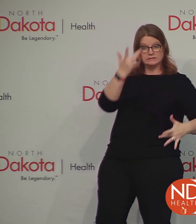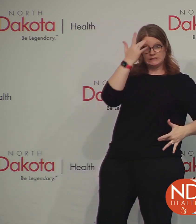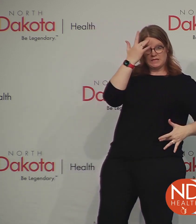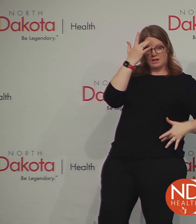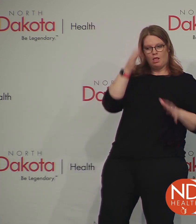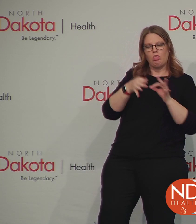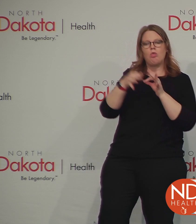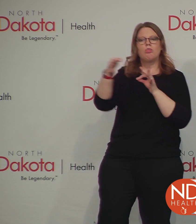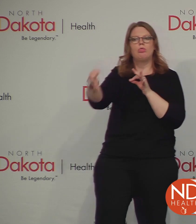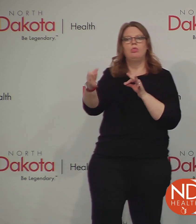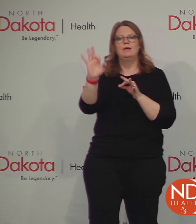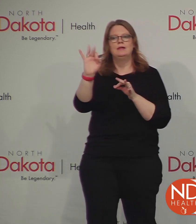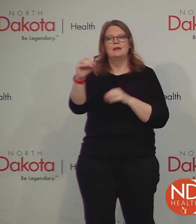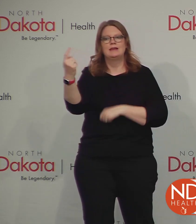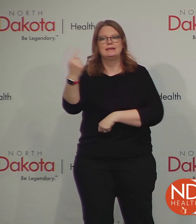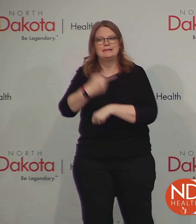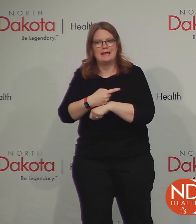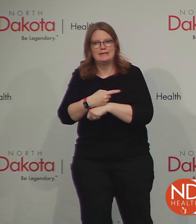because